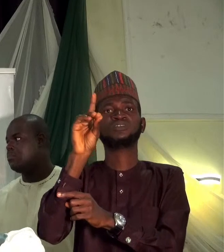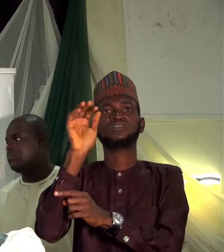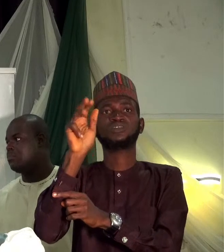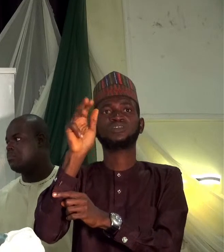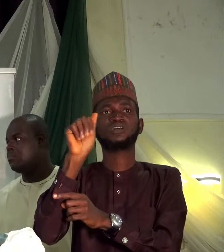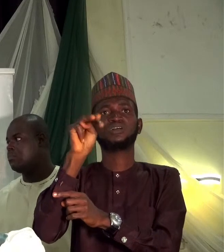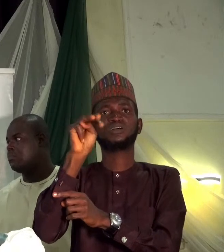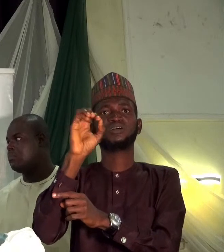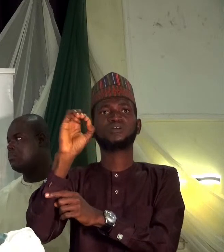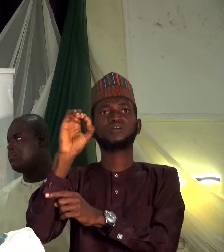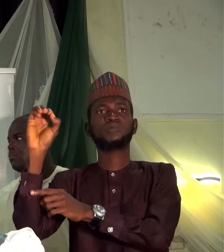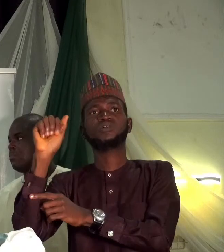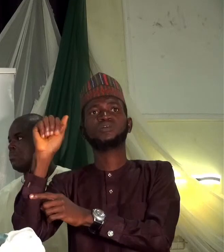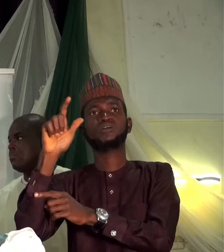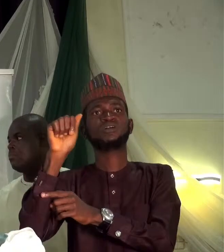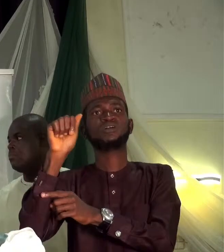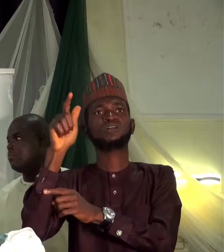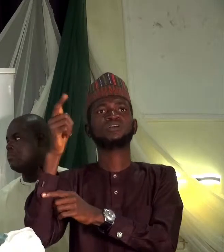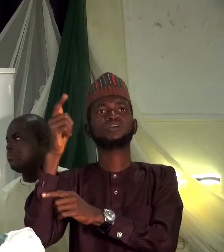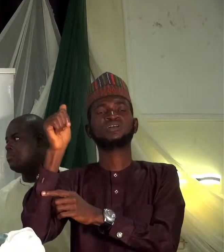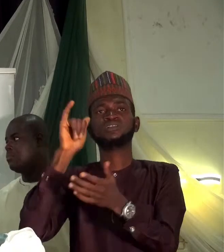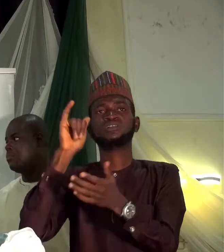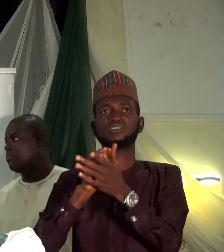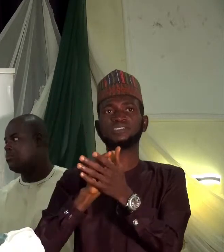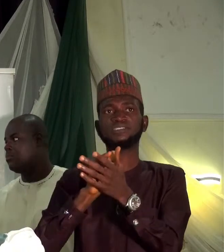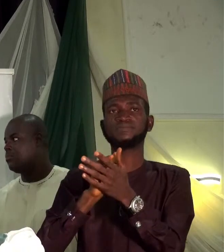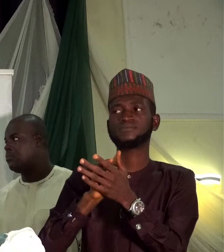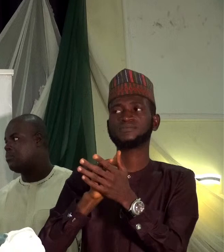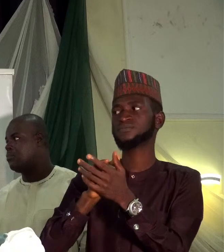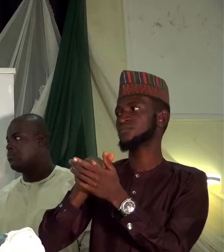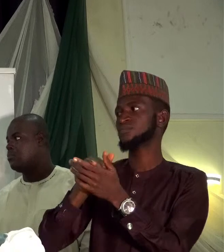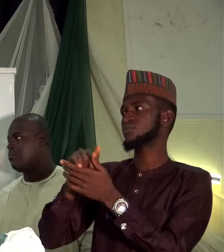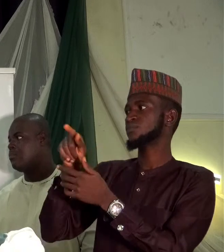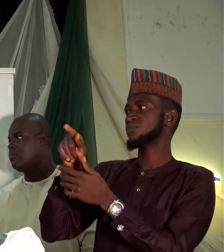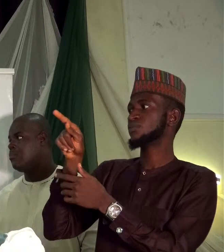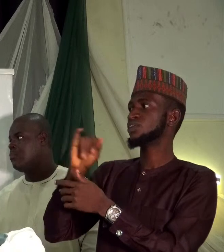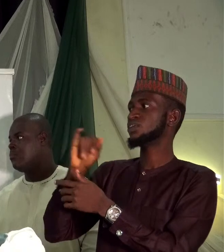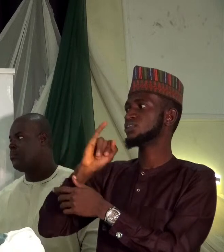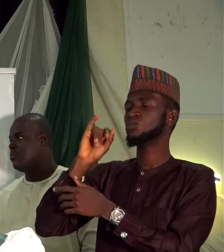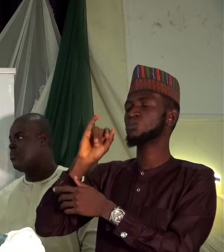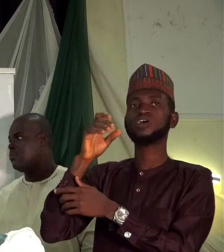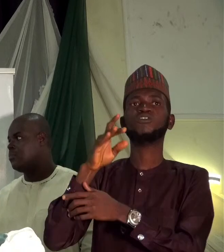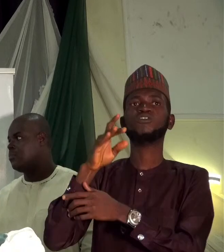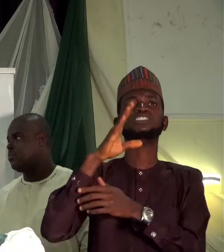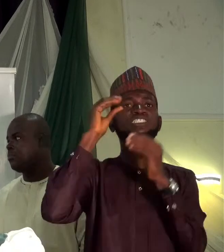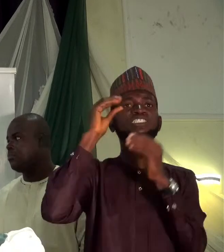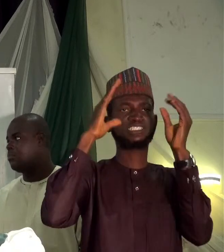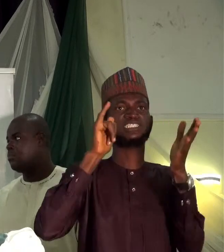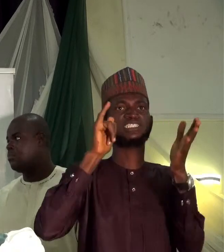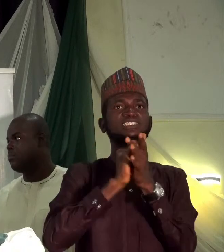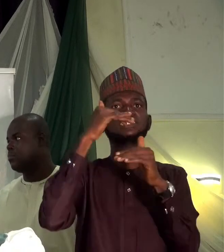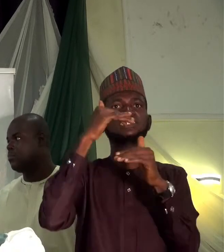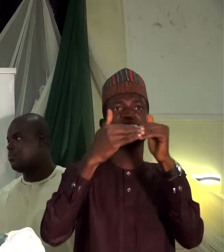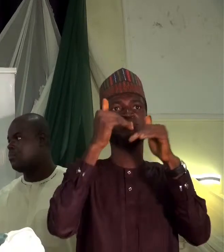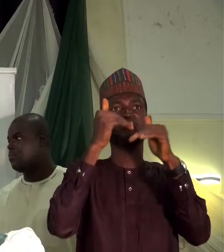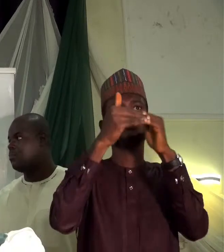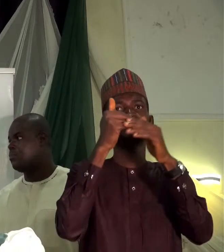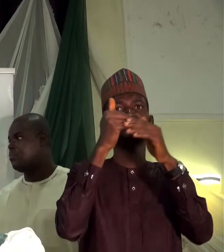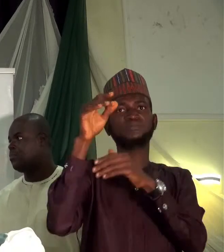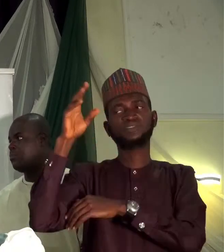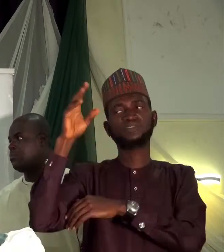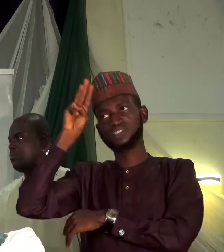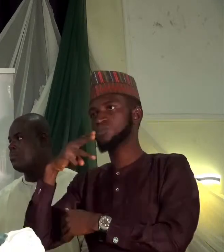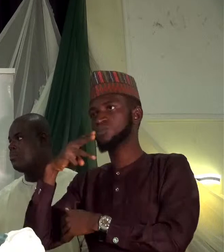saying it at this morning as well. This is one of the people that influenced my lifestyle. We're at the University of